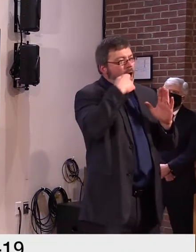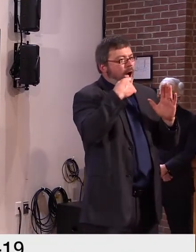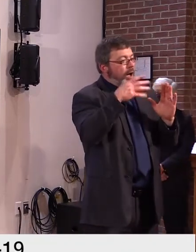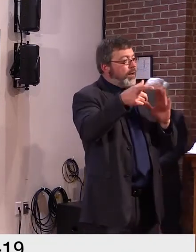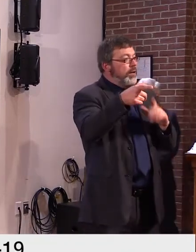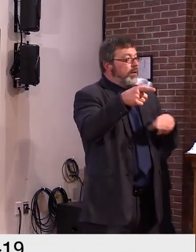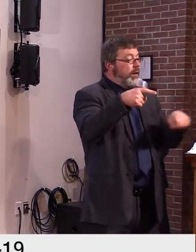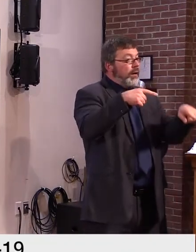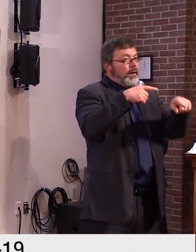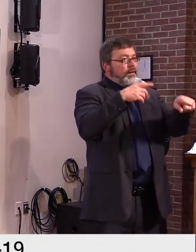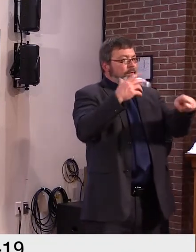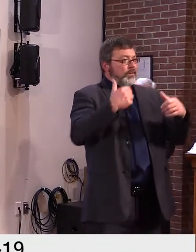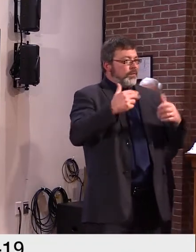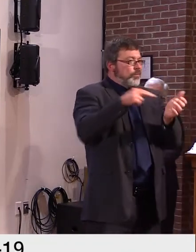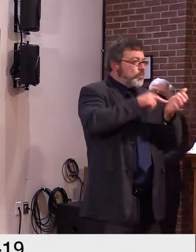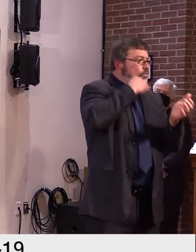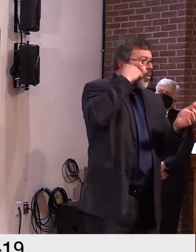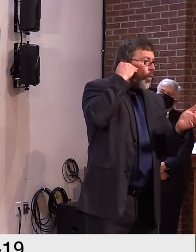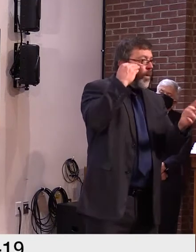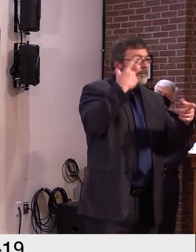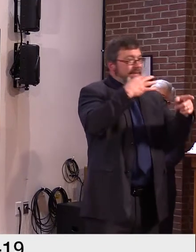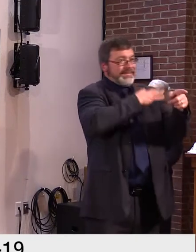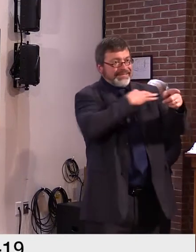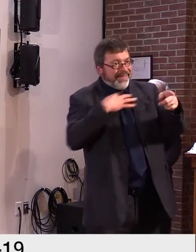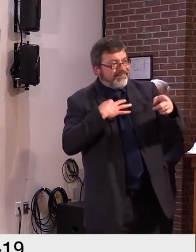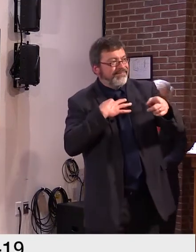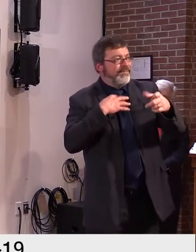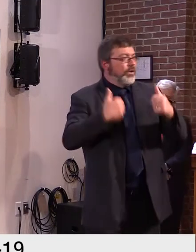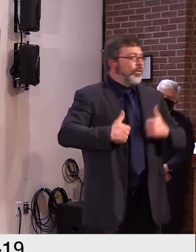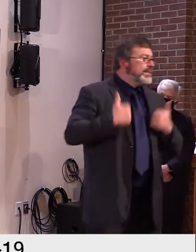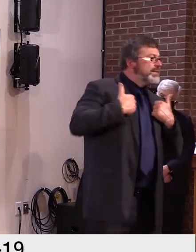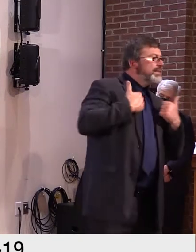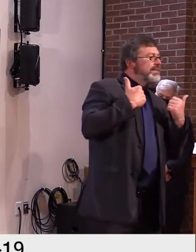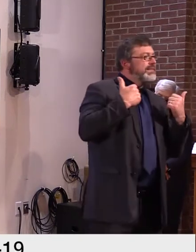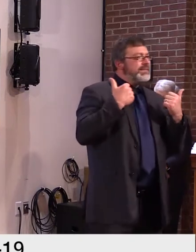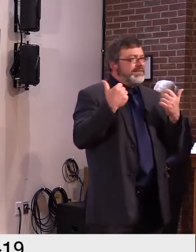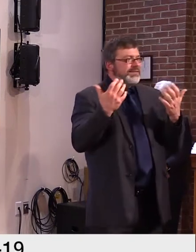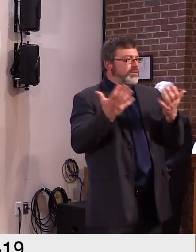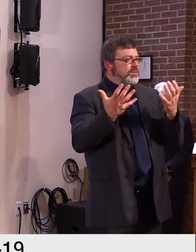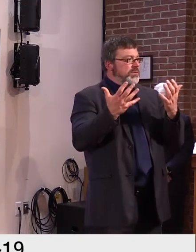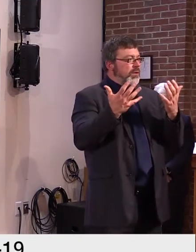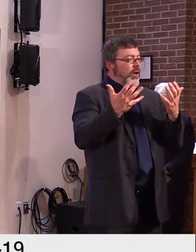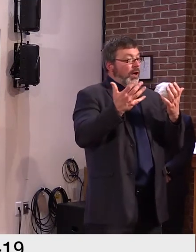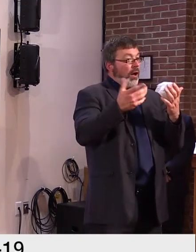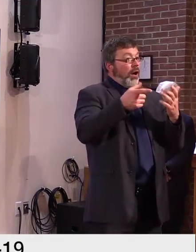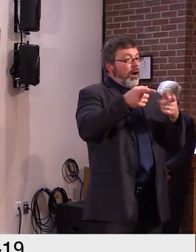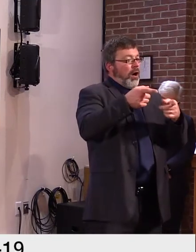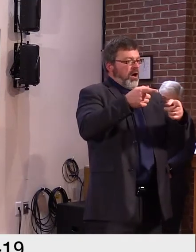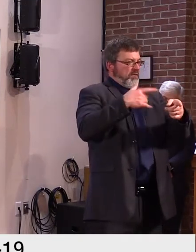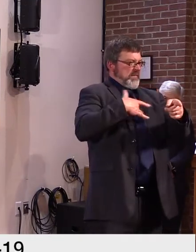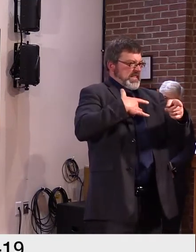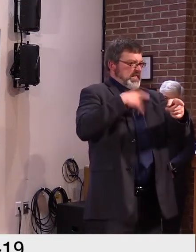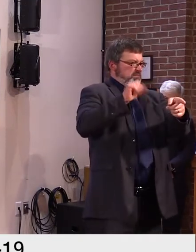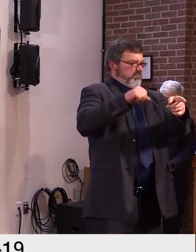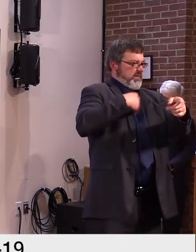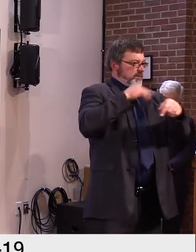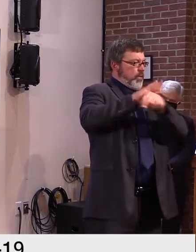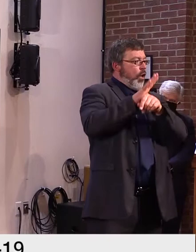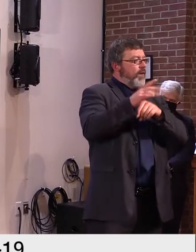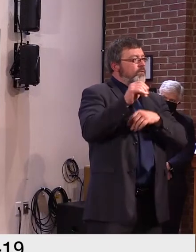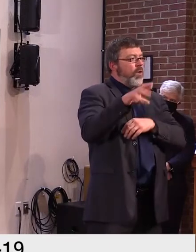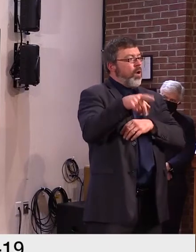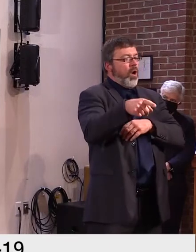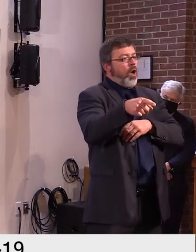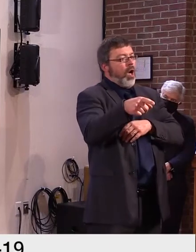home, what is the pre-test likelihood that that person would have a positive or negative test? If they're